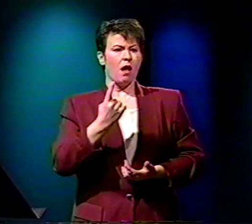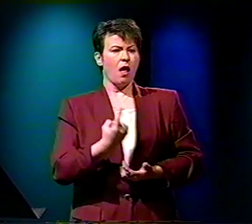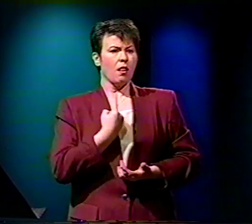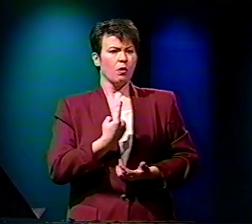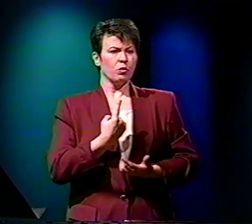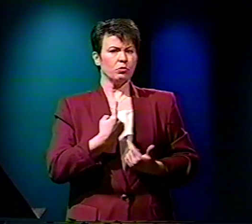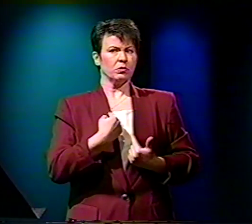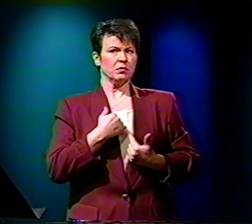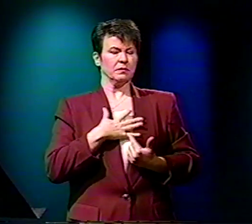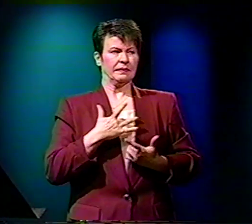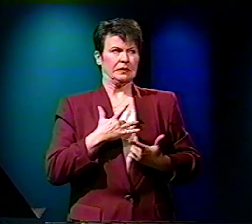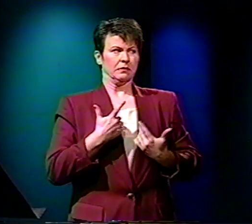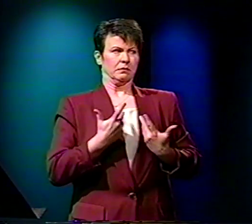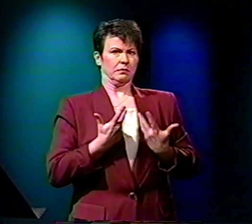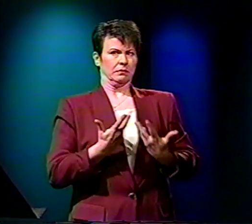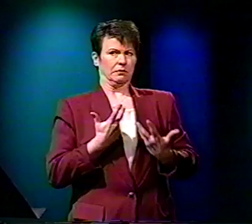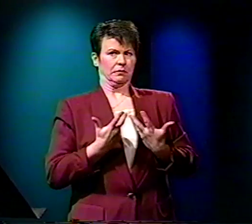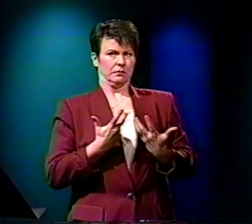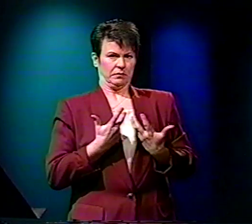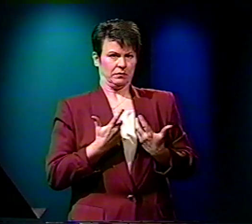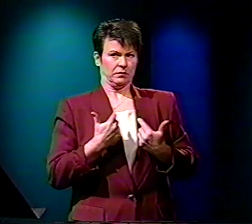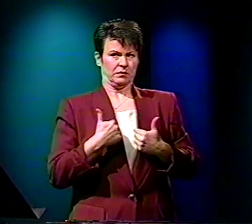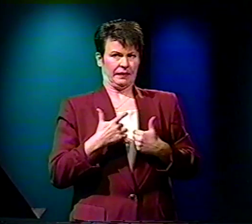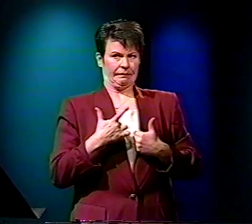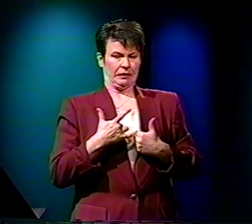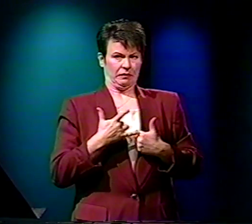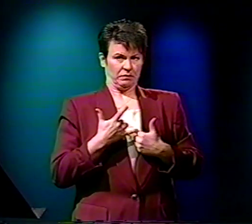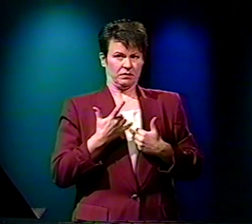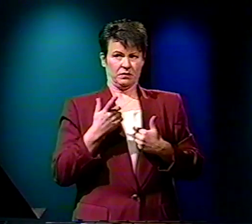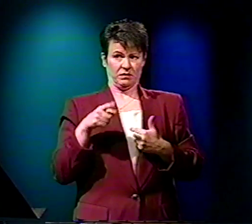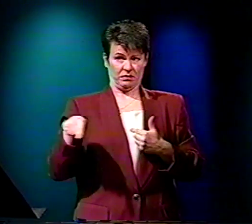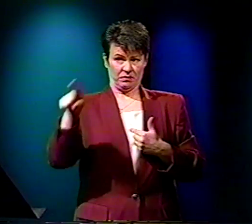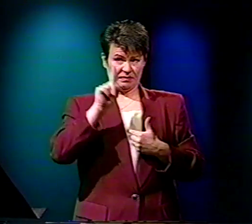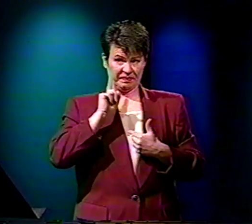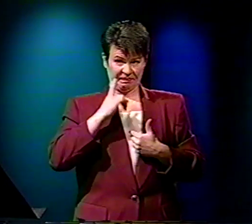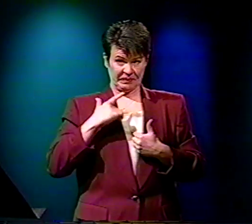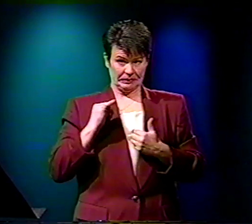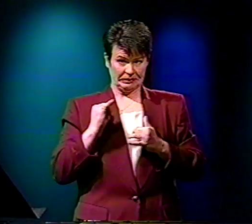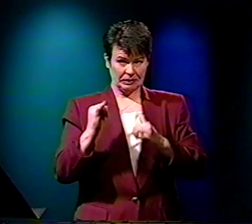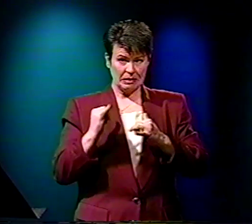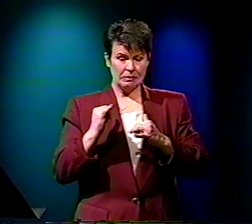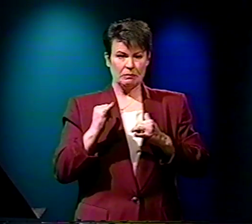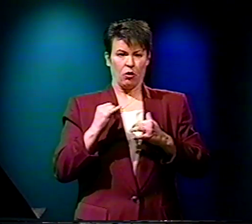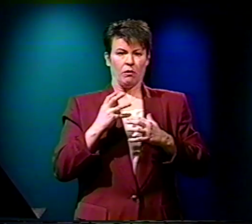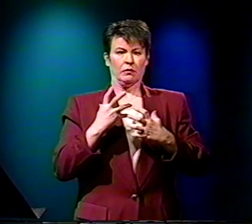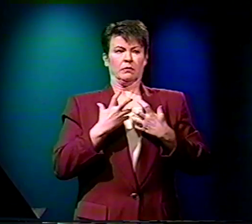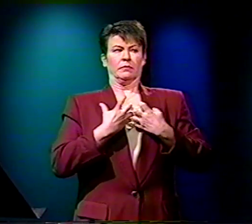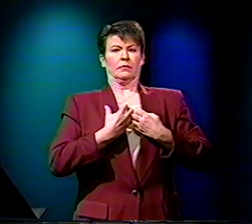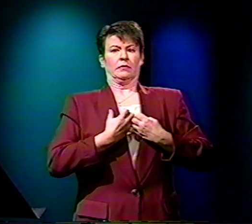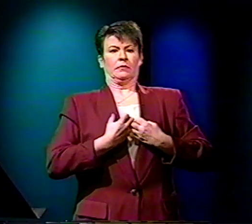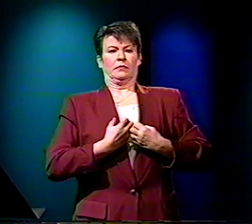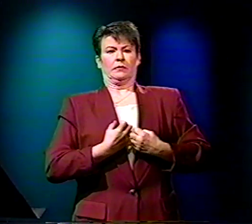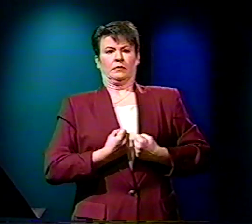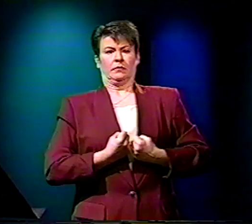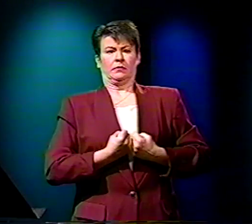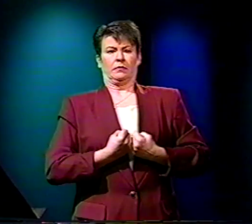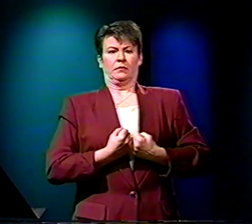people feel alone in those feelings. They feel like they may be the only one who feels that way. Do even other deaf people have those